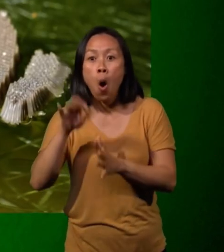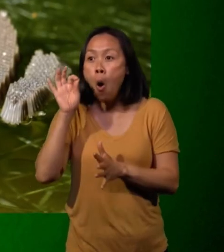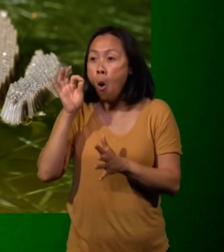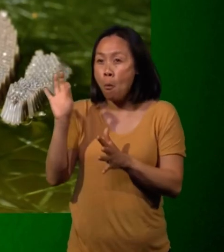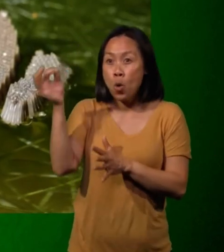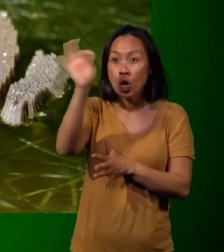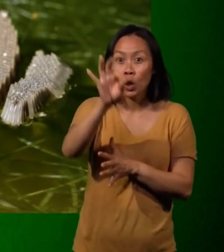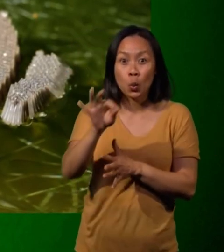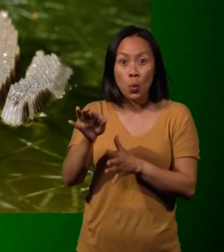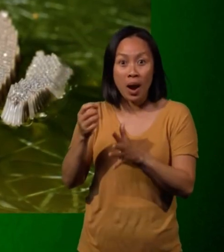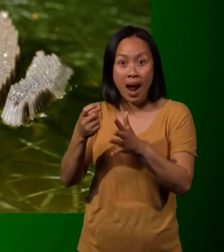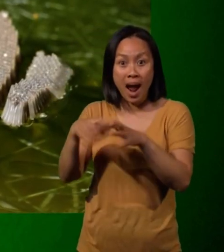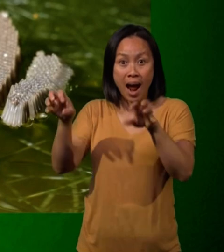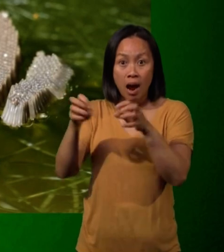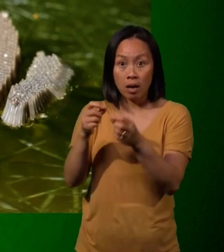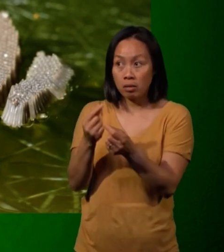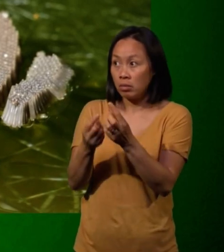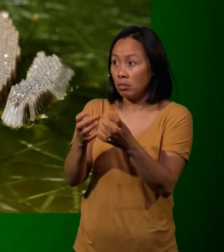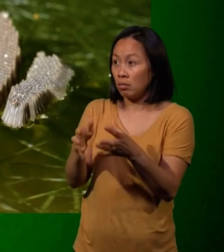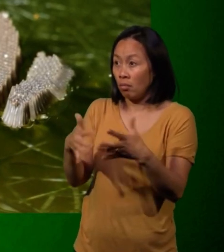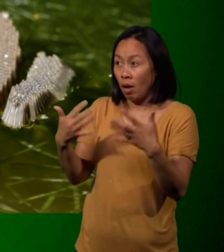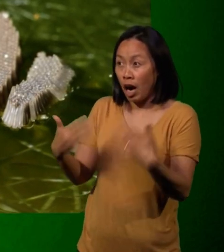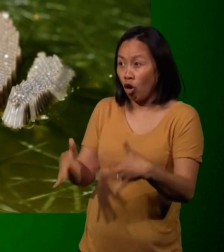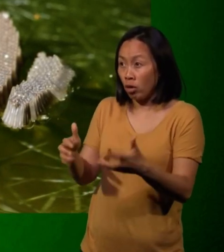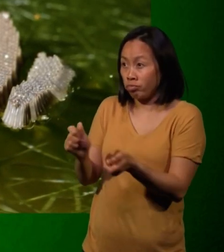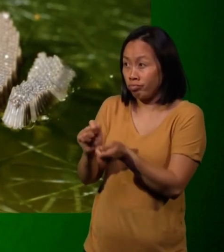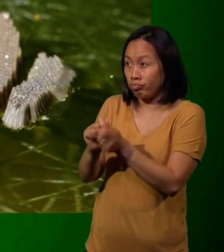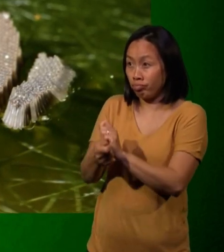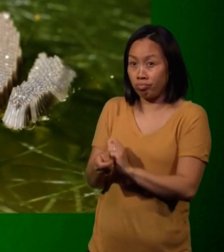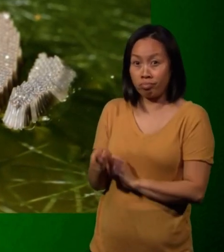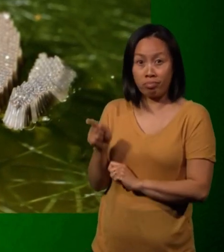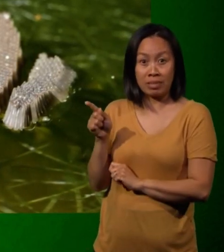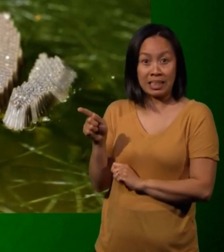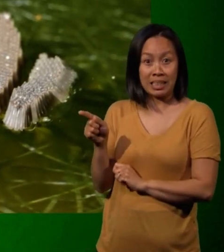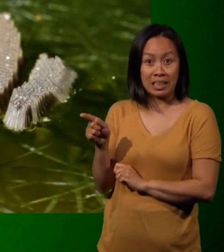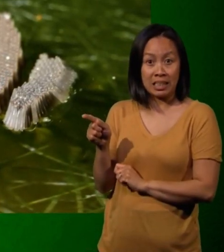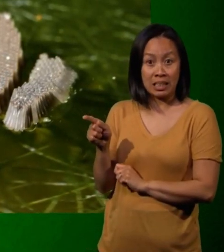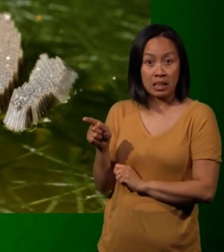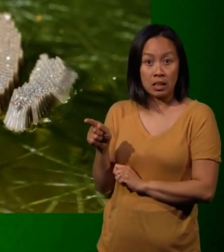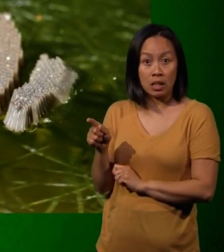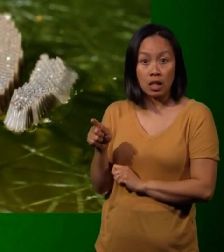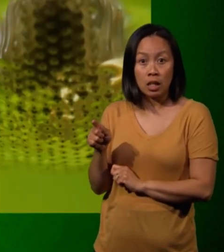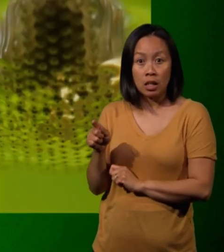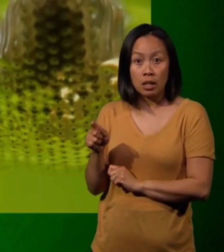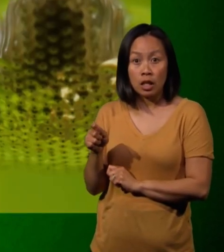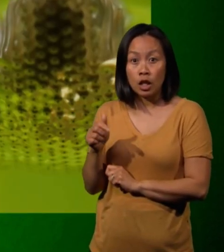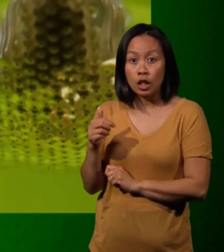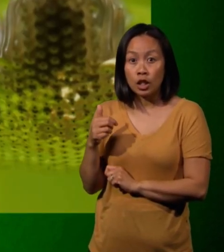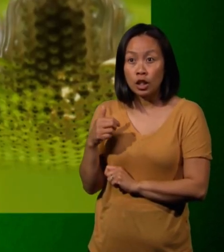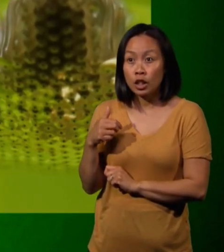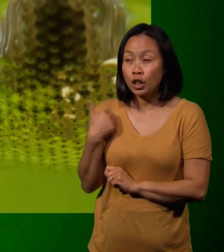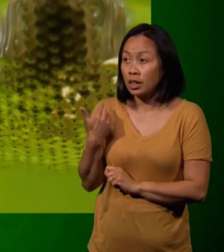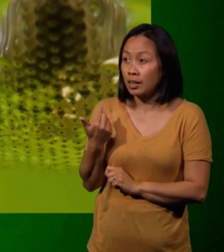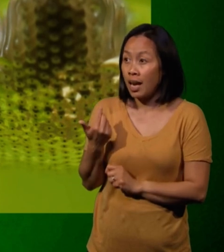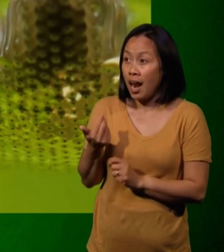For the mosquito eggs, an incredible transformation is about to take place.